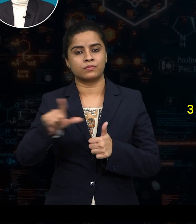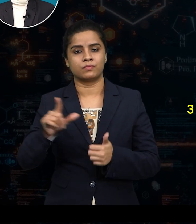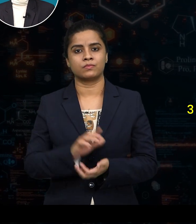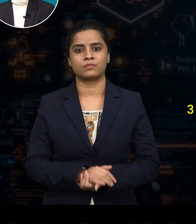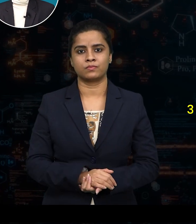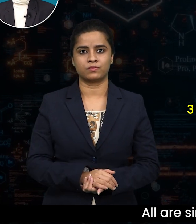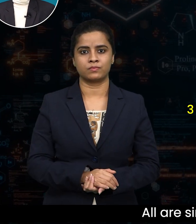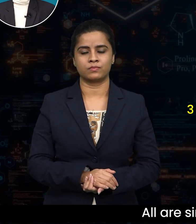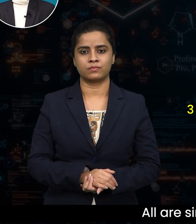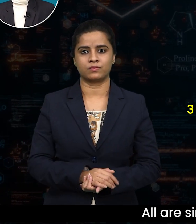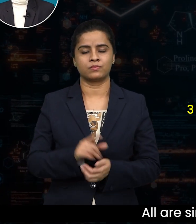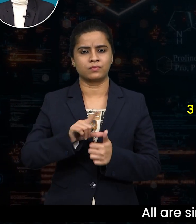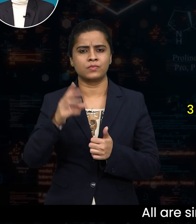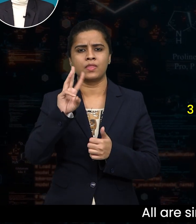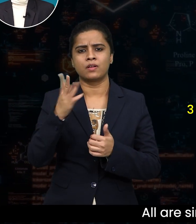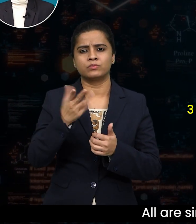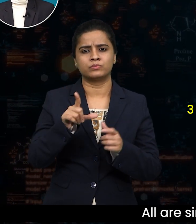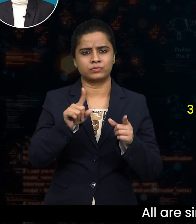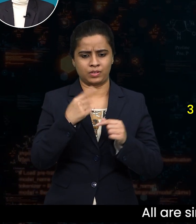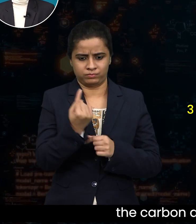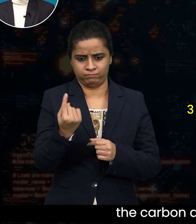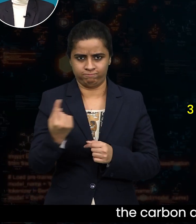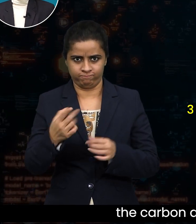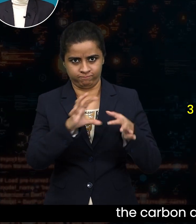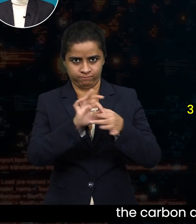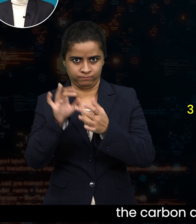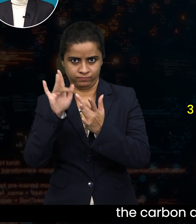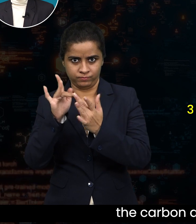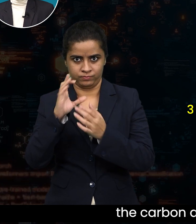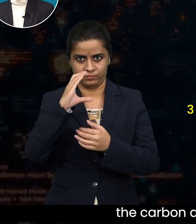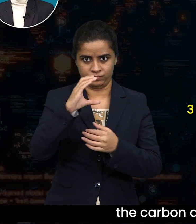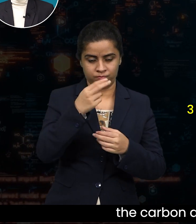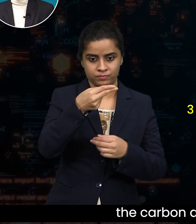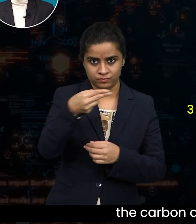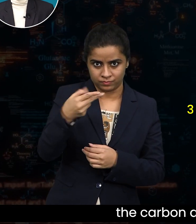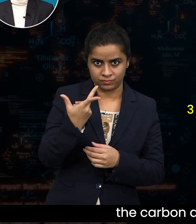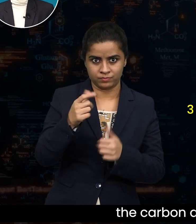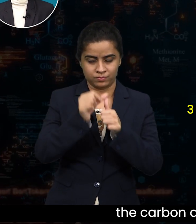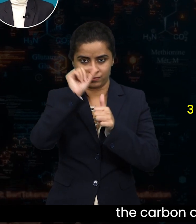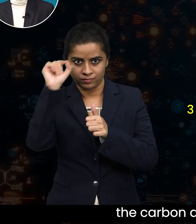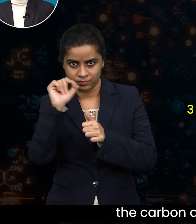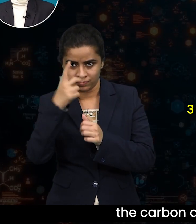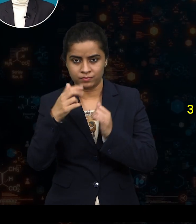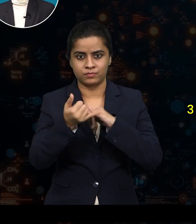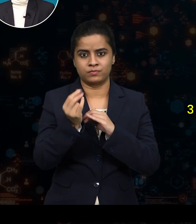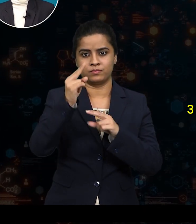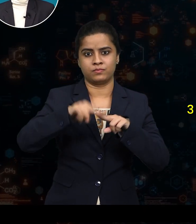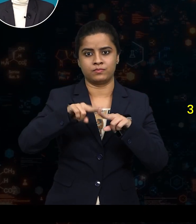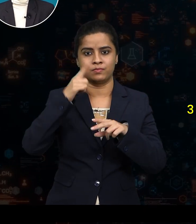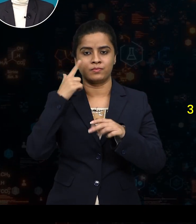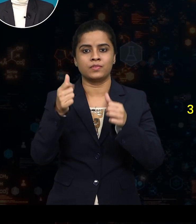3. All are single bonds between the carbon atoms and thus the suffix is